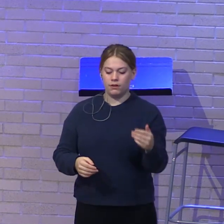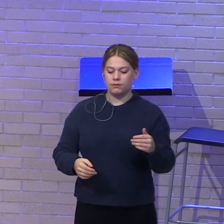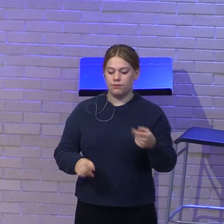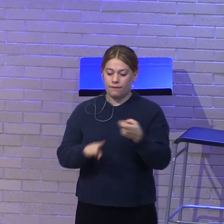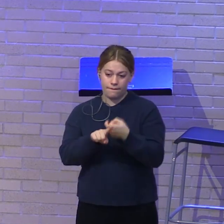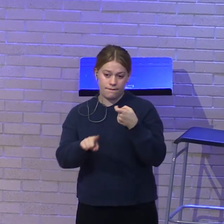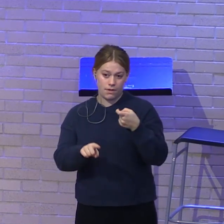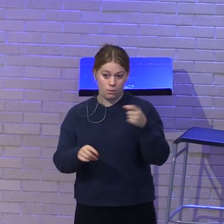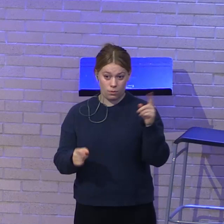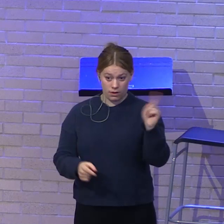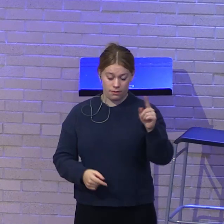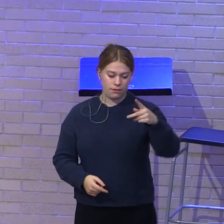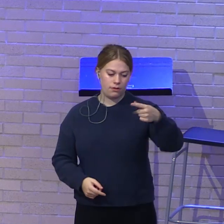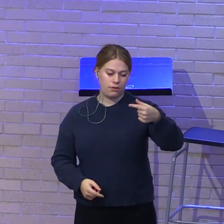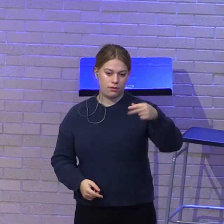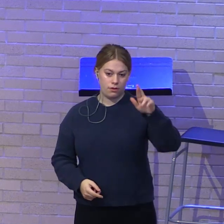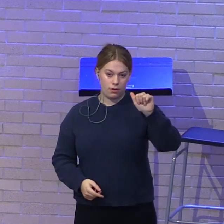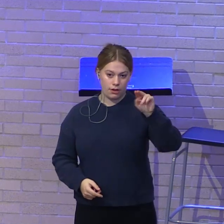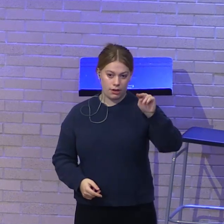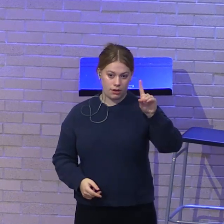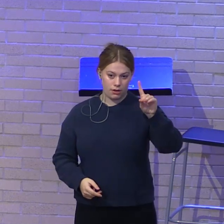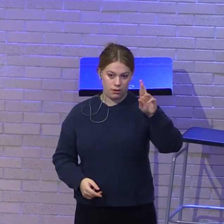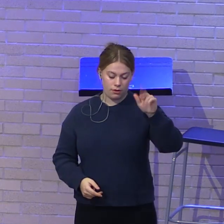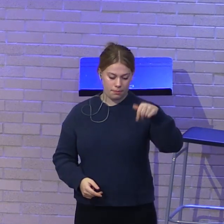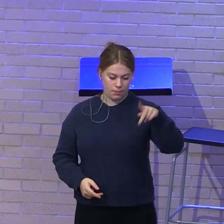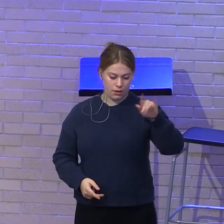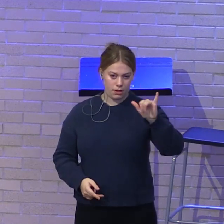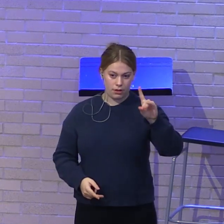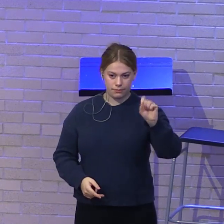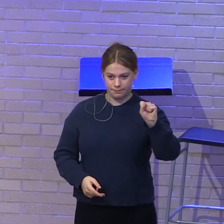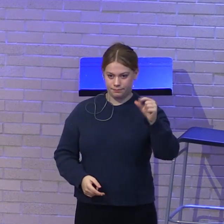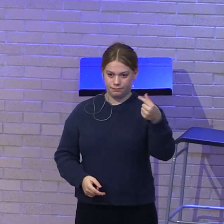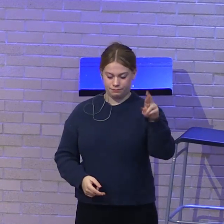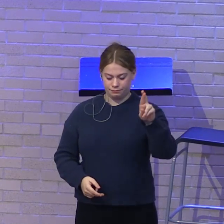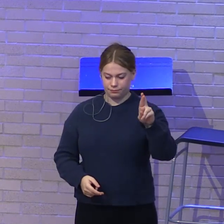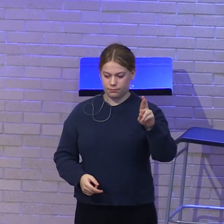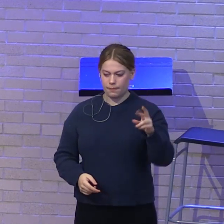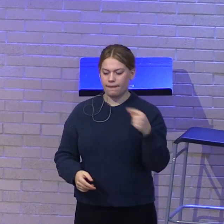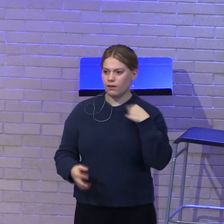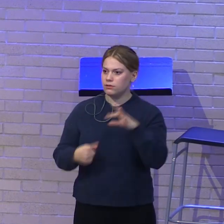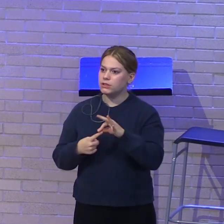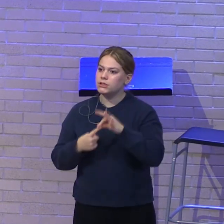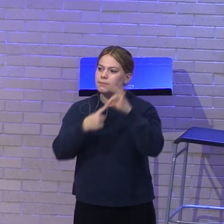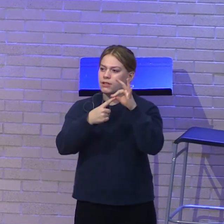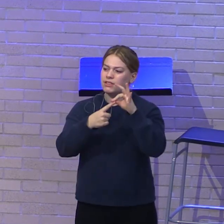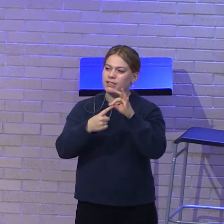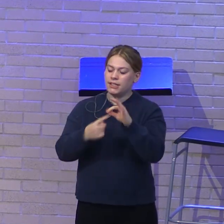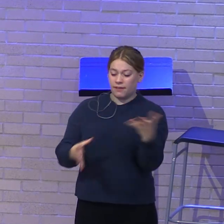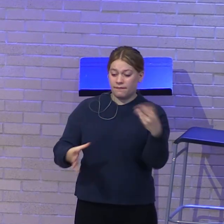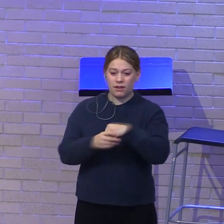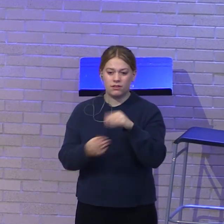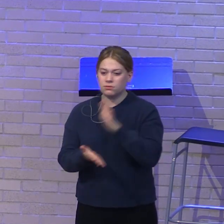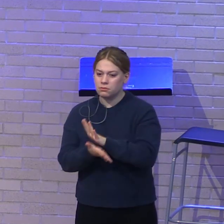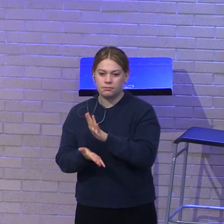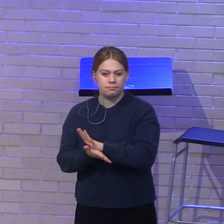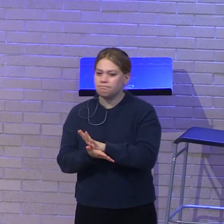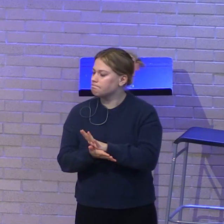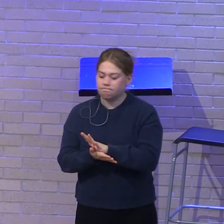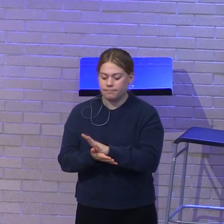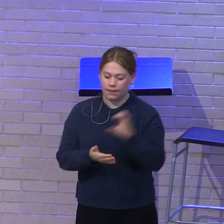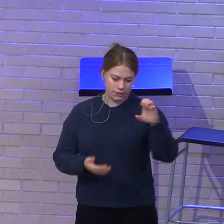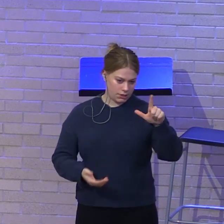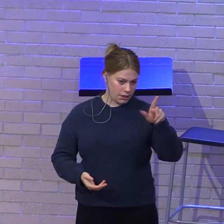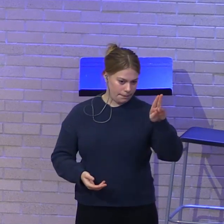me. And this team was kind of special because it didn't have anything to do with a school. It was just a club team for homeschoolers like me,